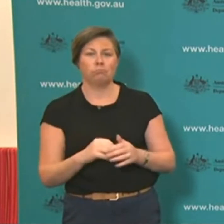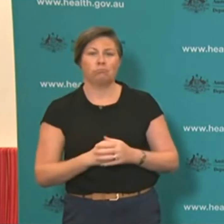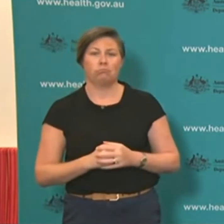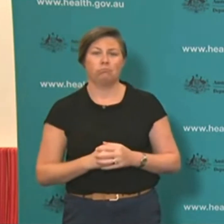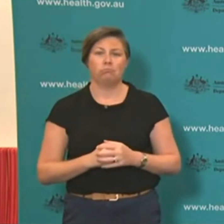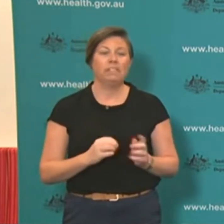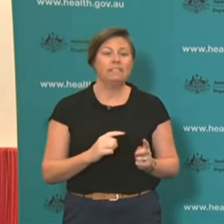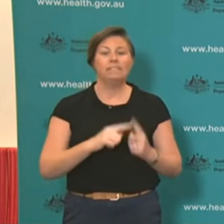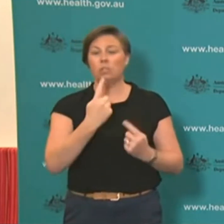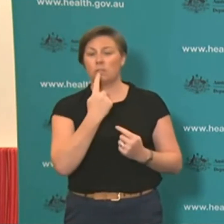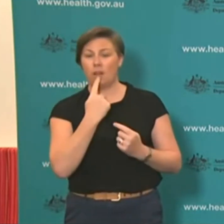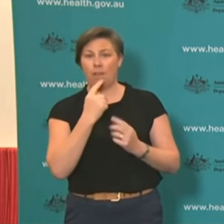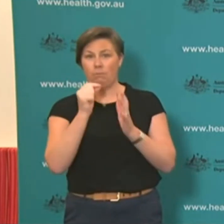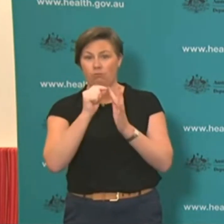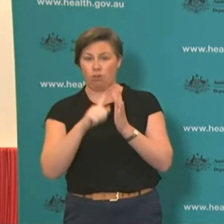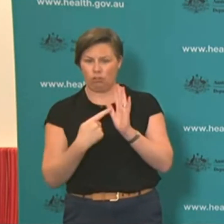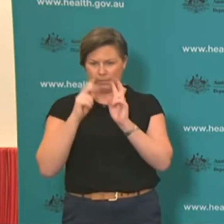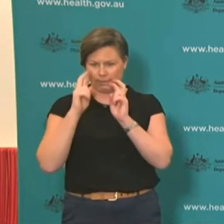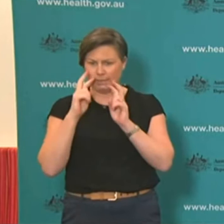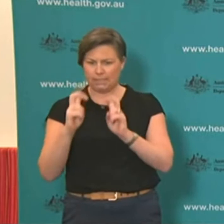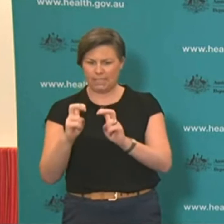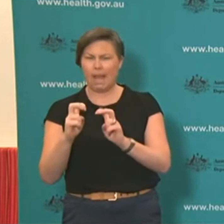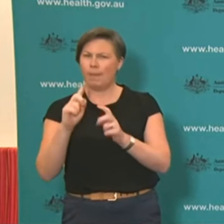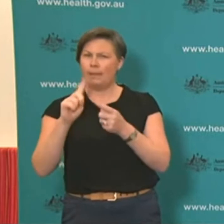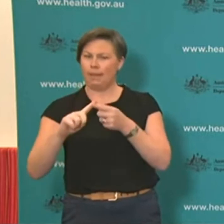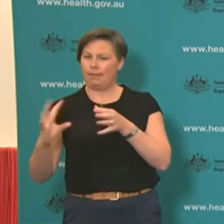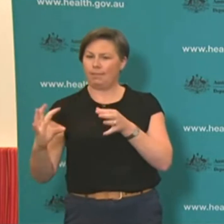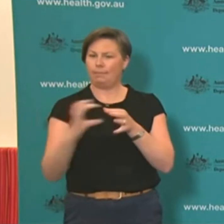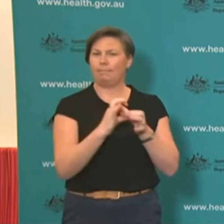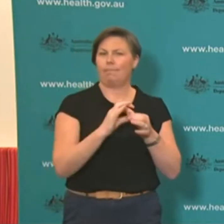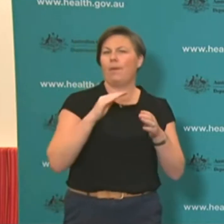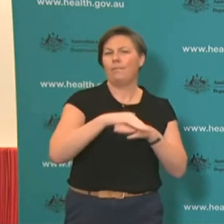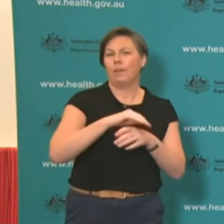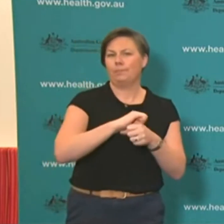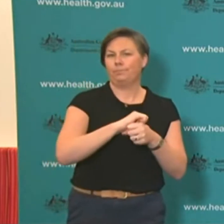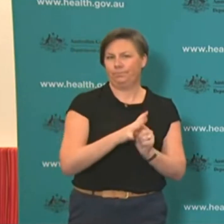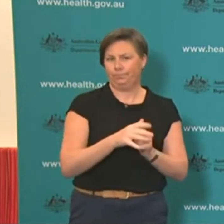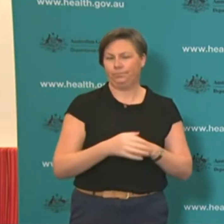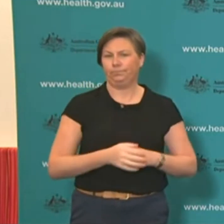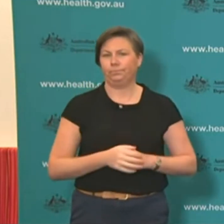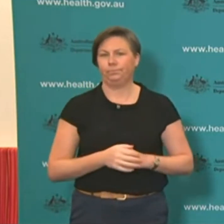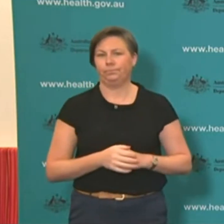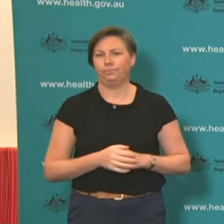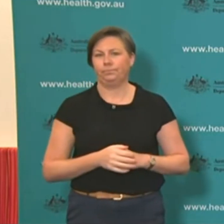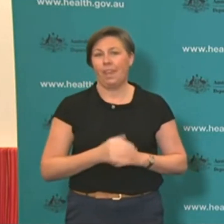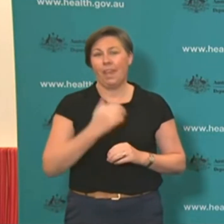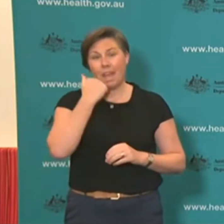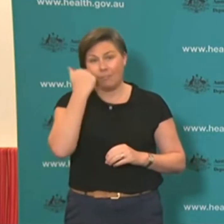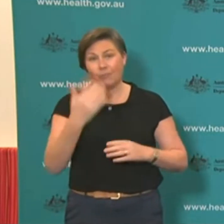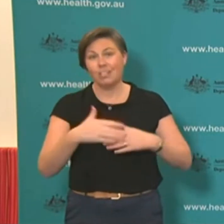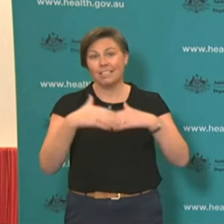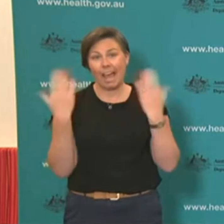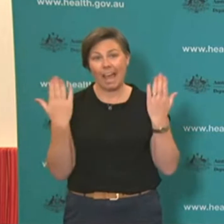research projects for COVID-19. We are every day becoming more and more